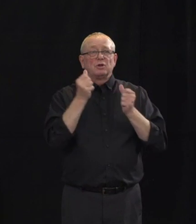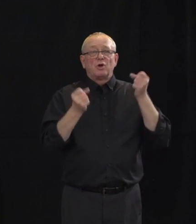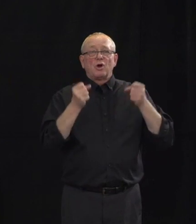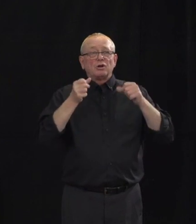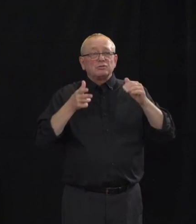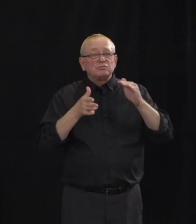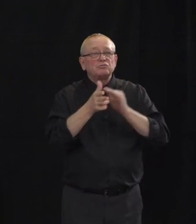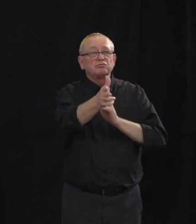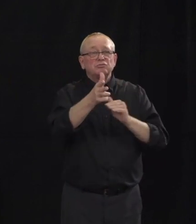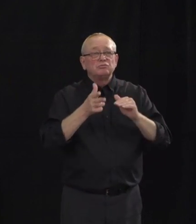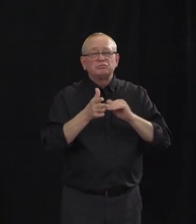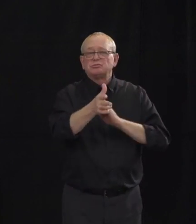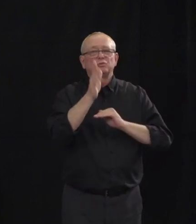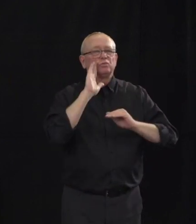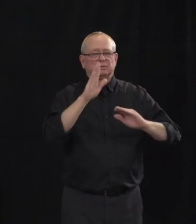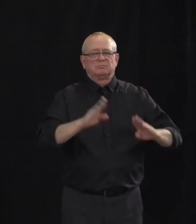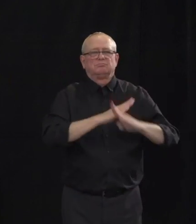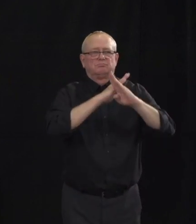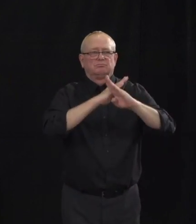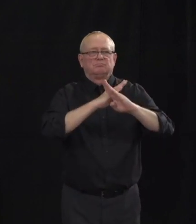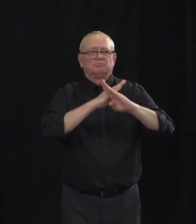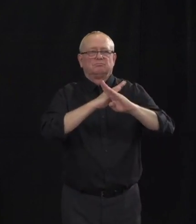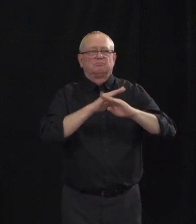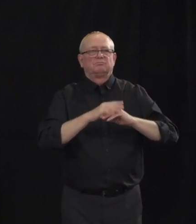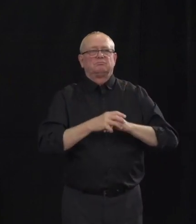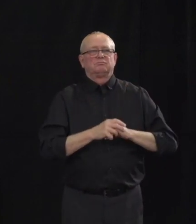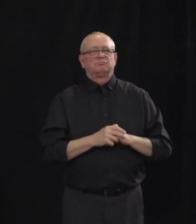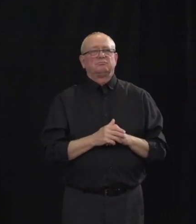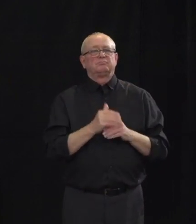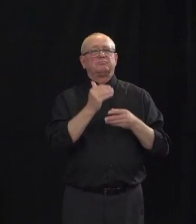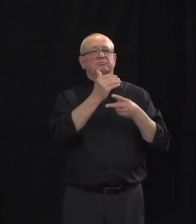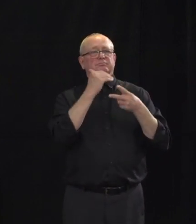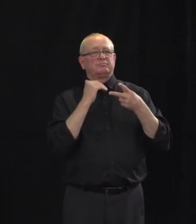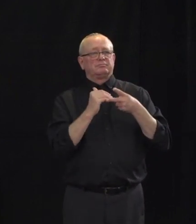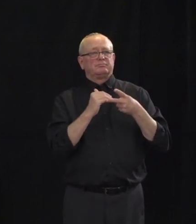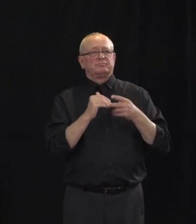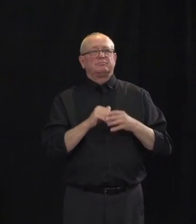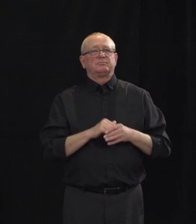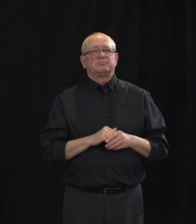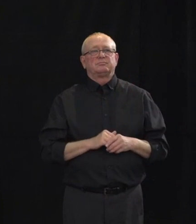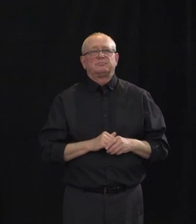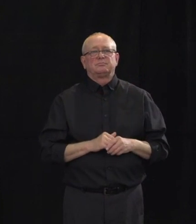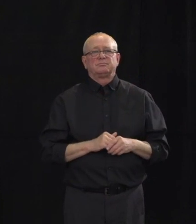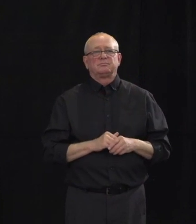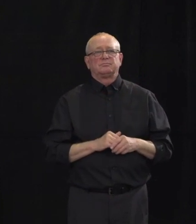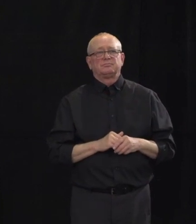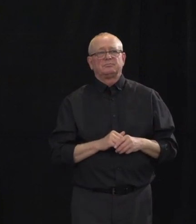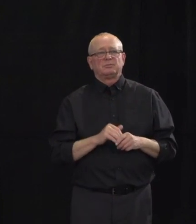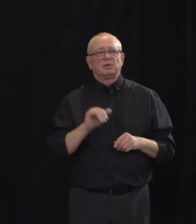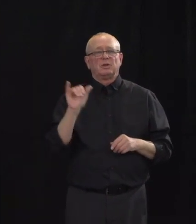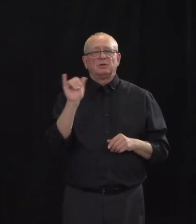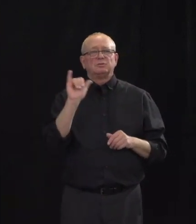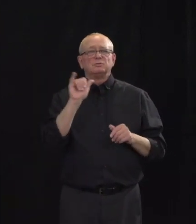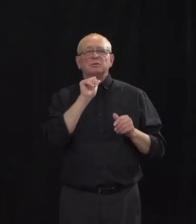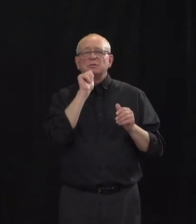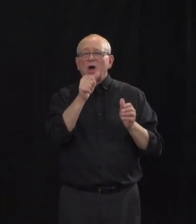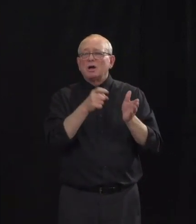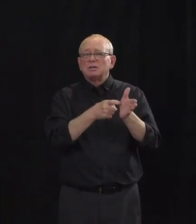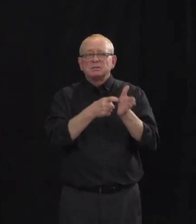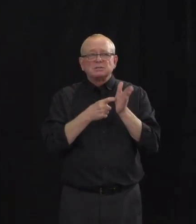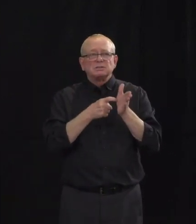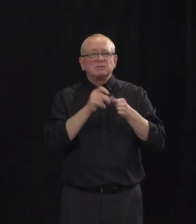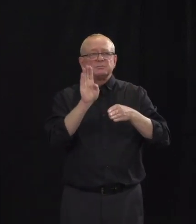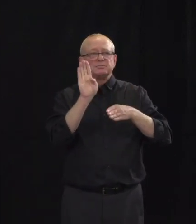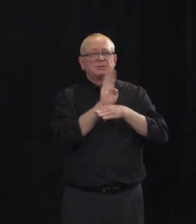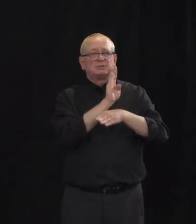measure we're announcing today is the immediate closure of non-essential businesses, including close contact businesses like hair salons